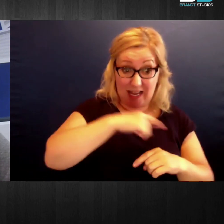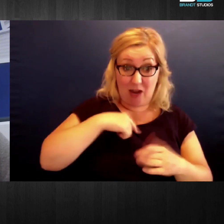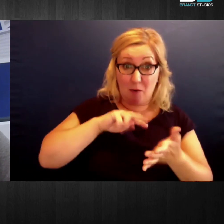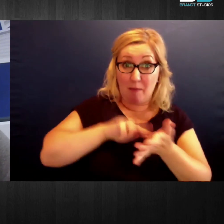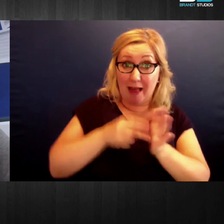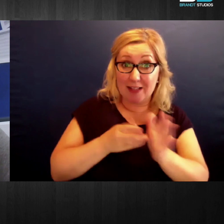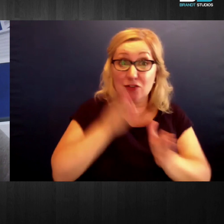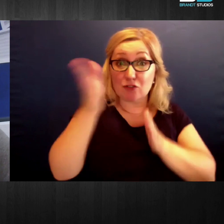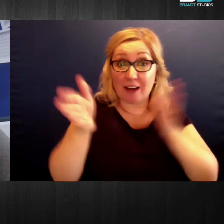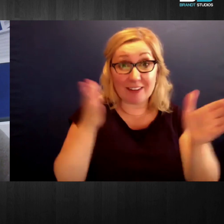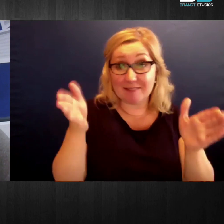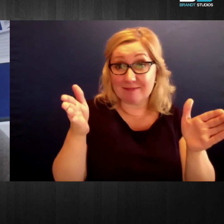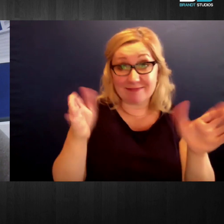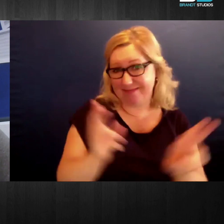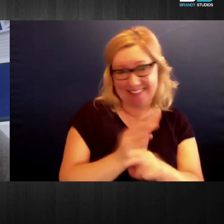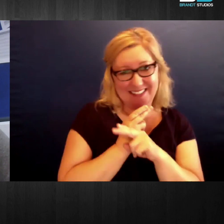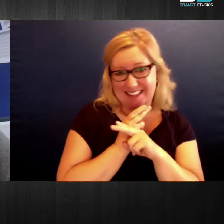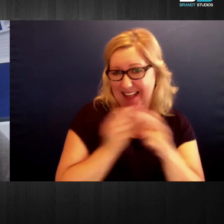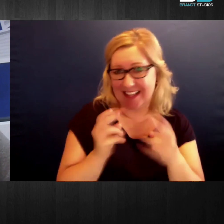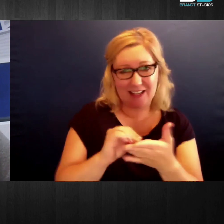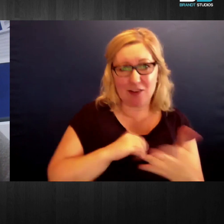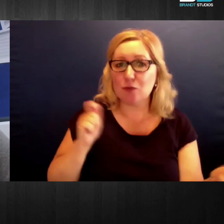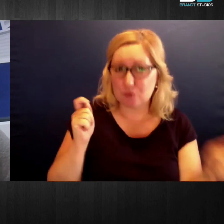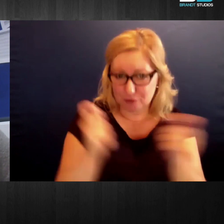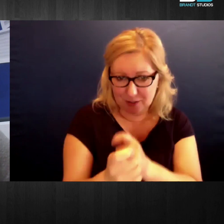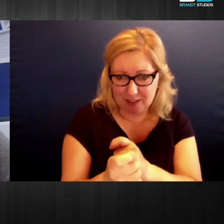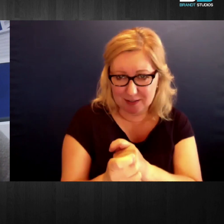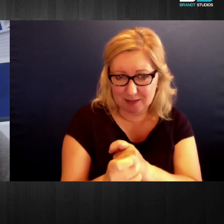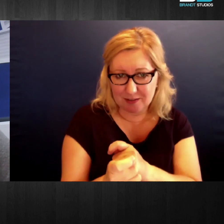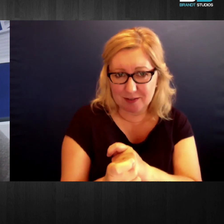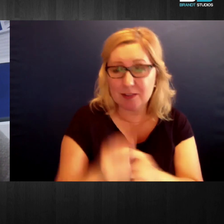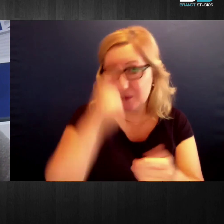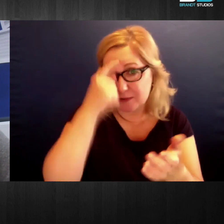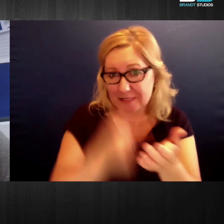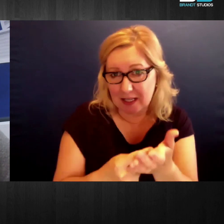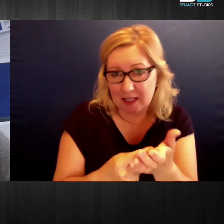go and do our sessions through Zoom. So we did, and thankfully,